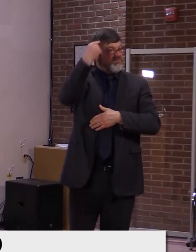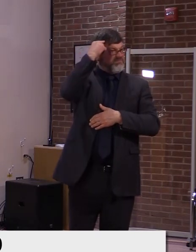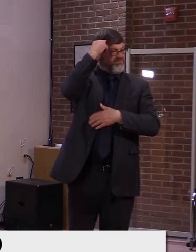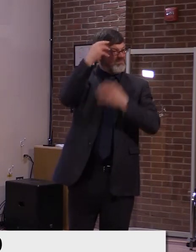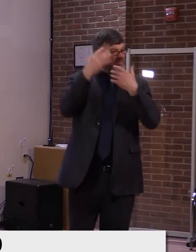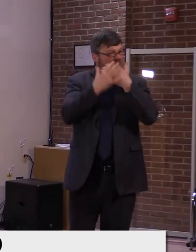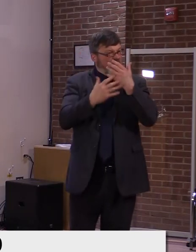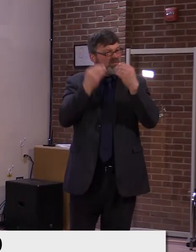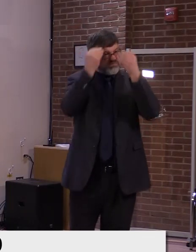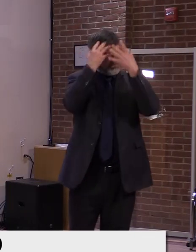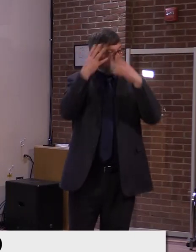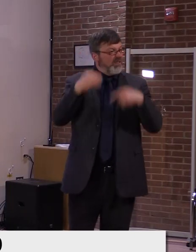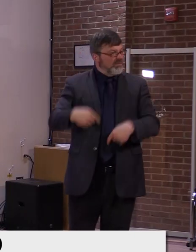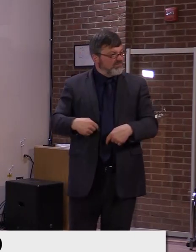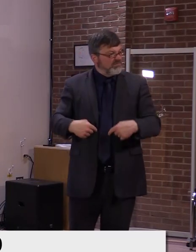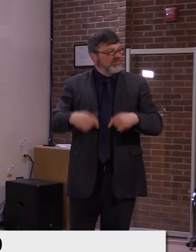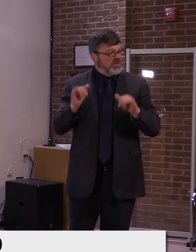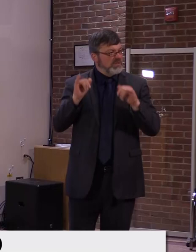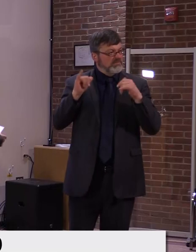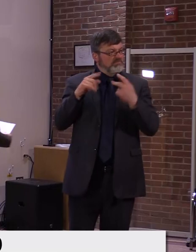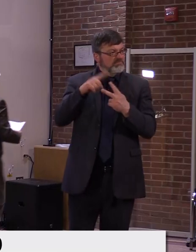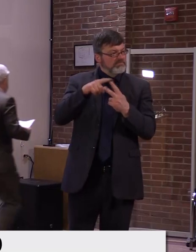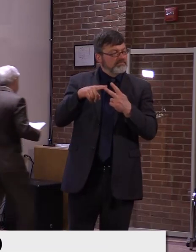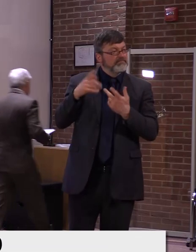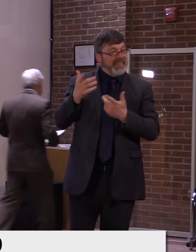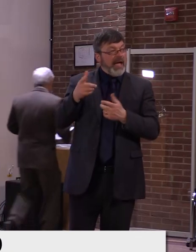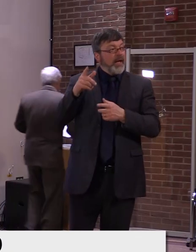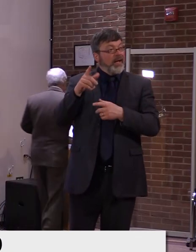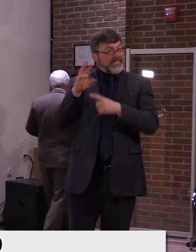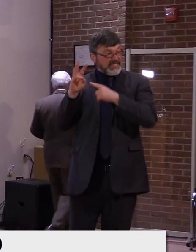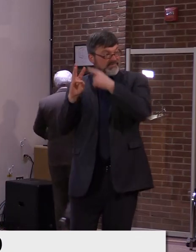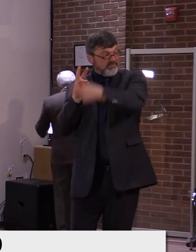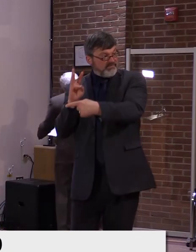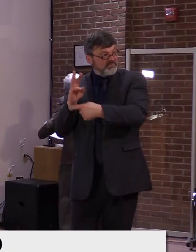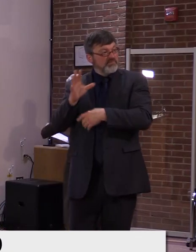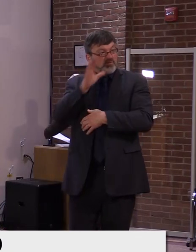especially women of childbearing years, a little nervous.